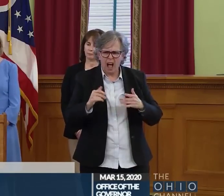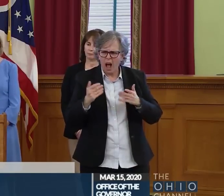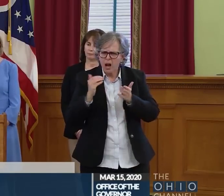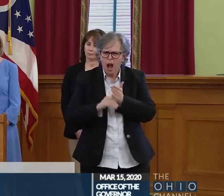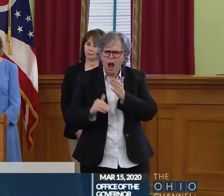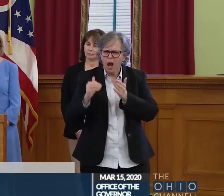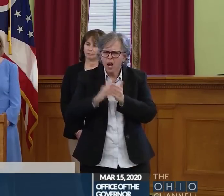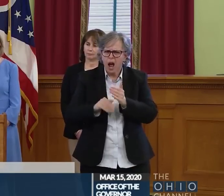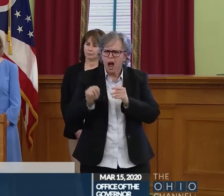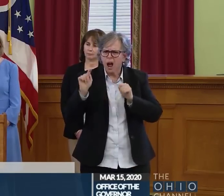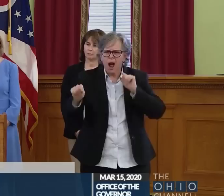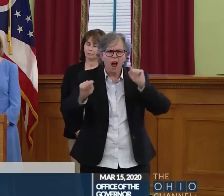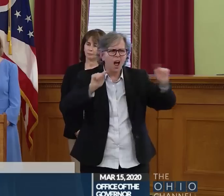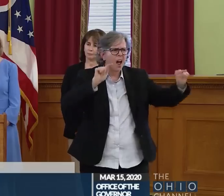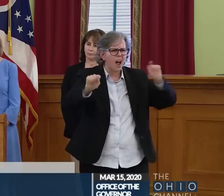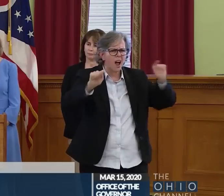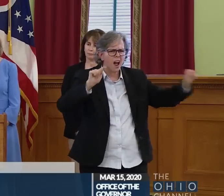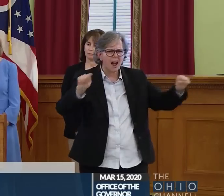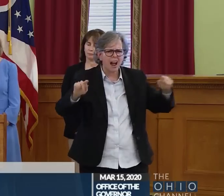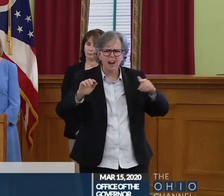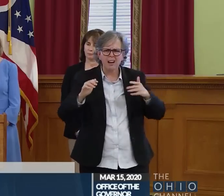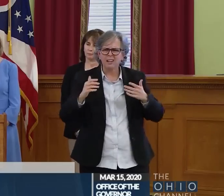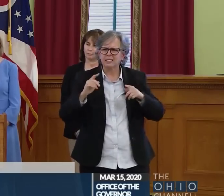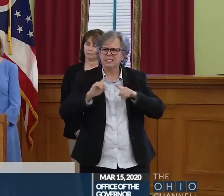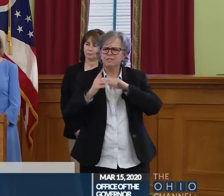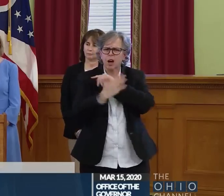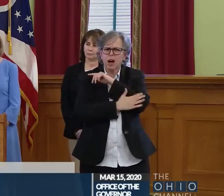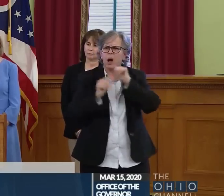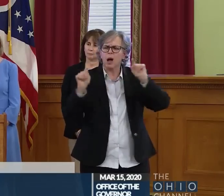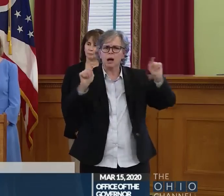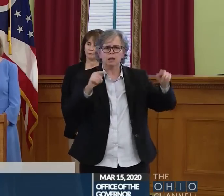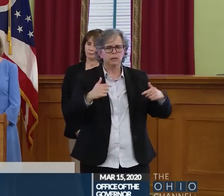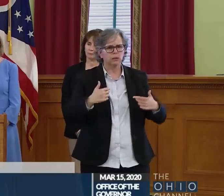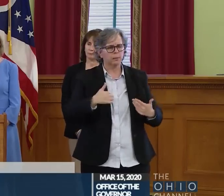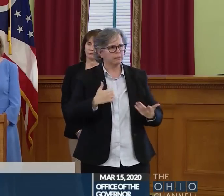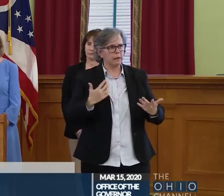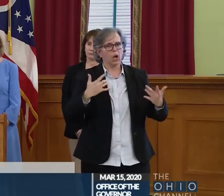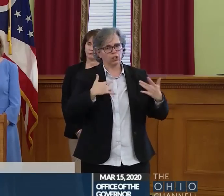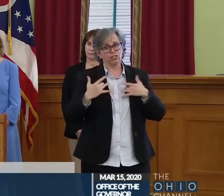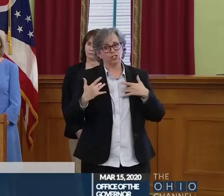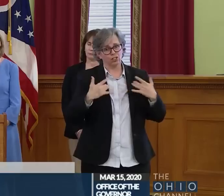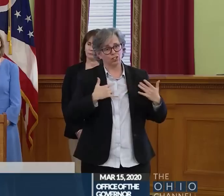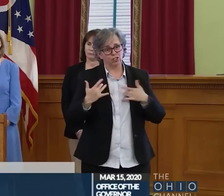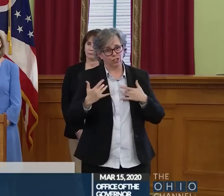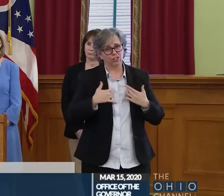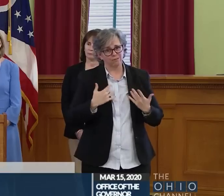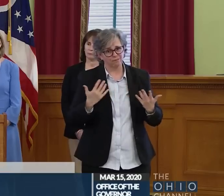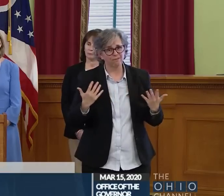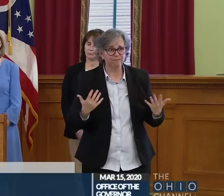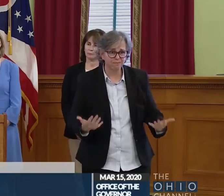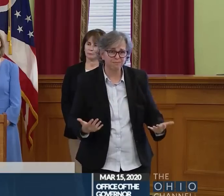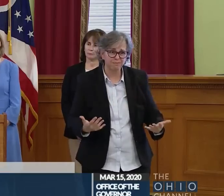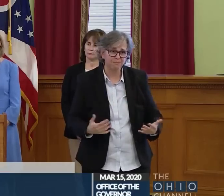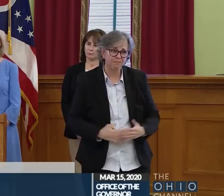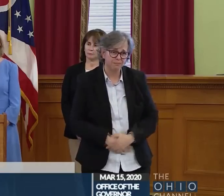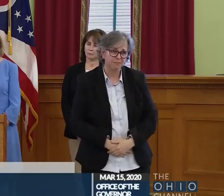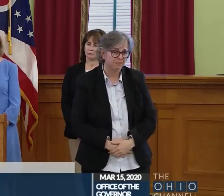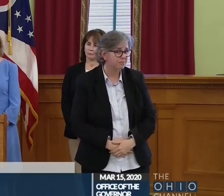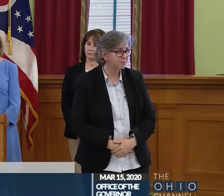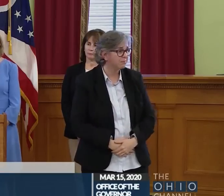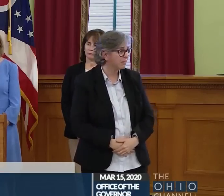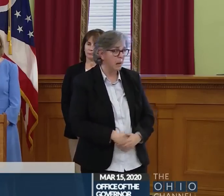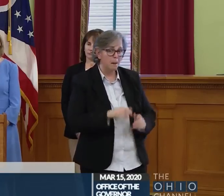The concern also that I have, and that the people who are contacting me, is that one of our happier days of the year,